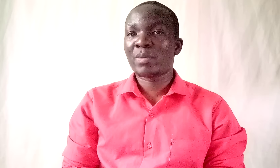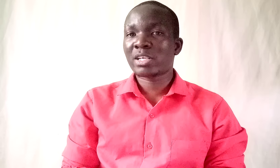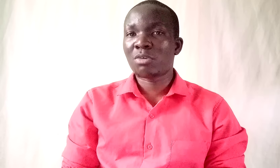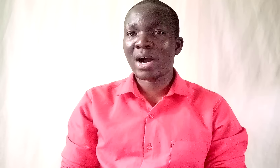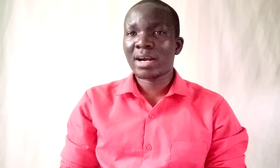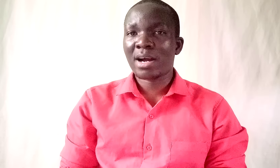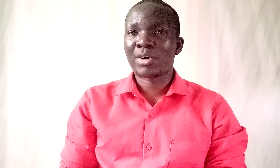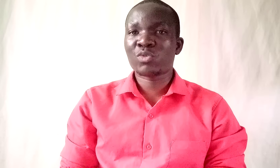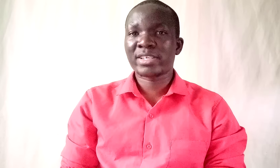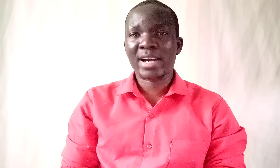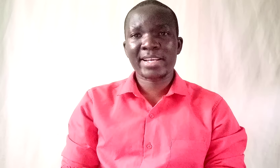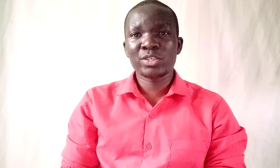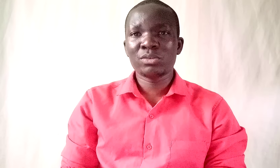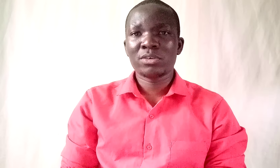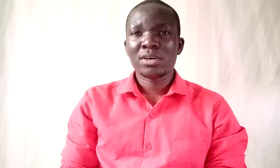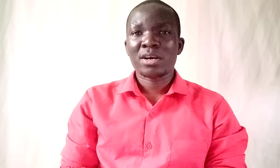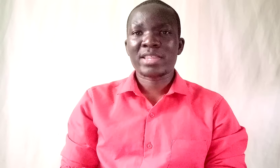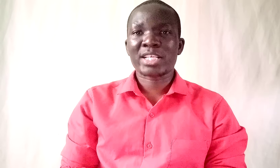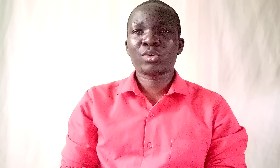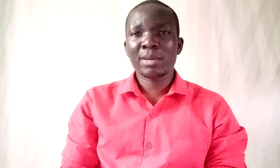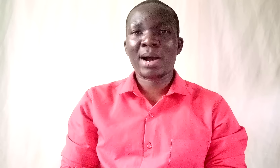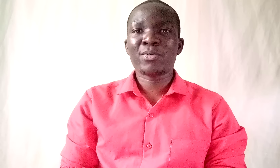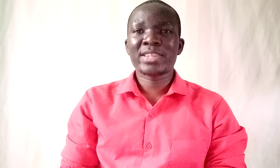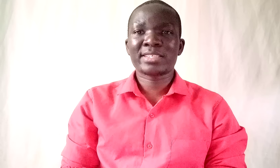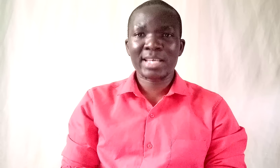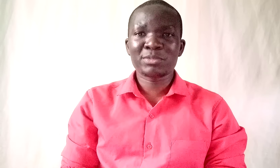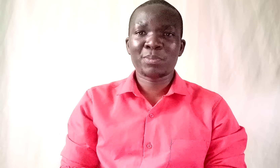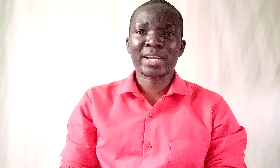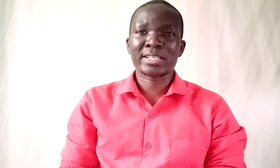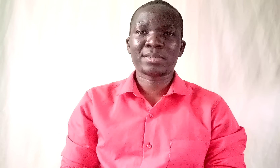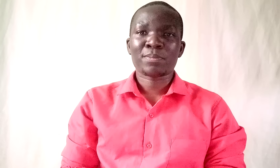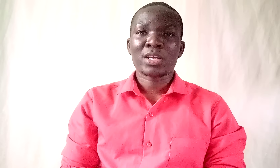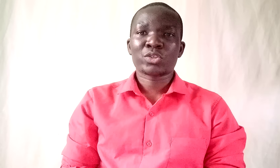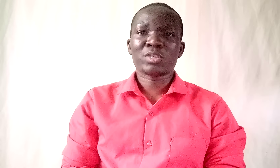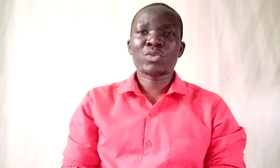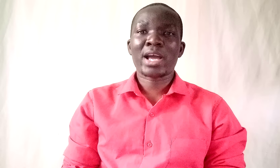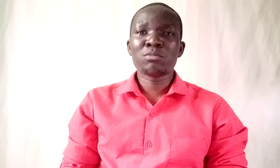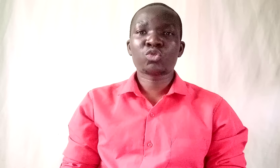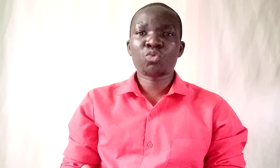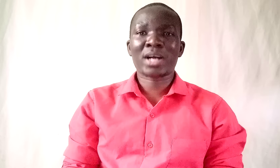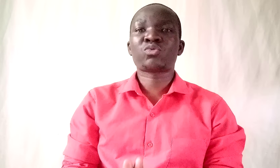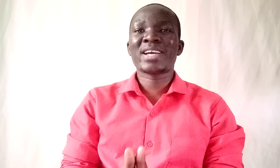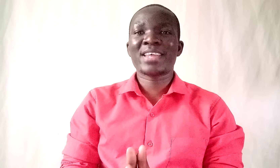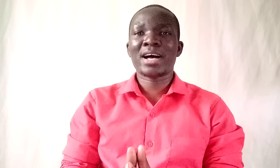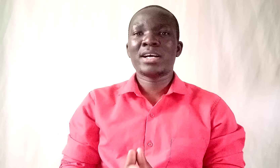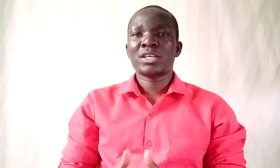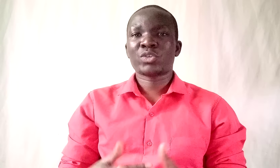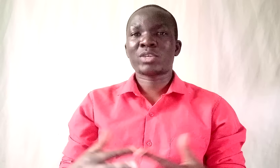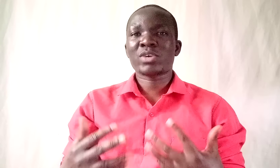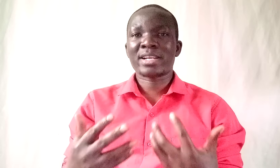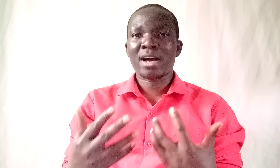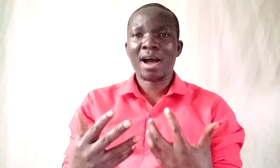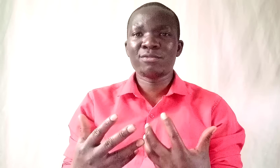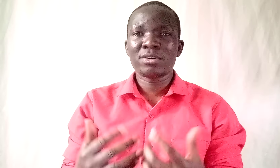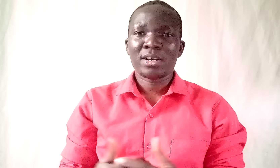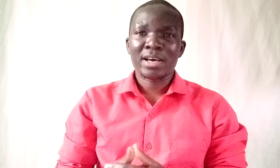recommendable work. I want to encourage you that you keep up with the same spirit so that we are able to work together so that we can have